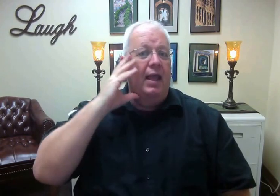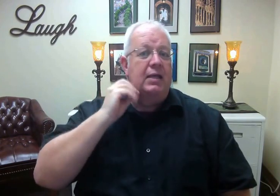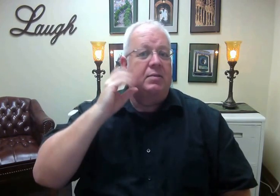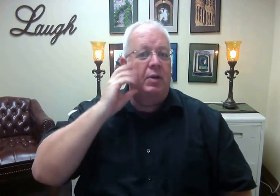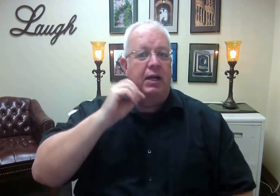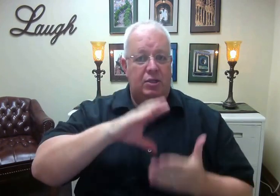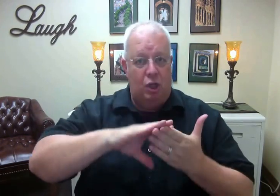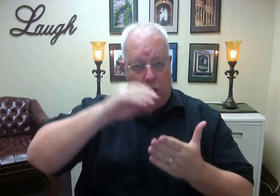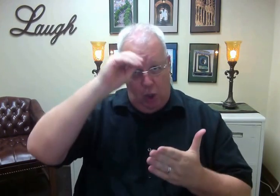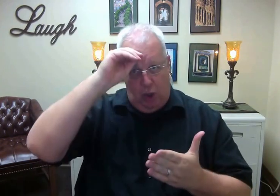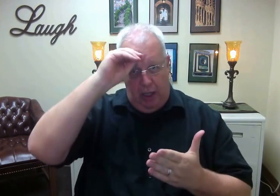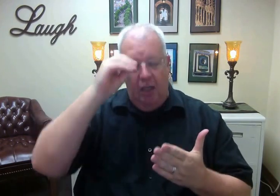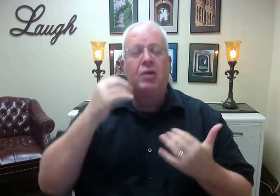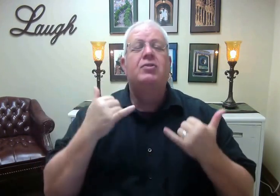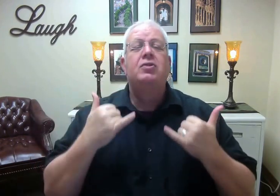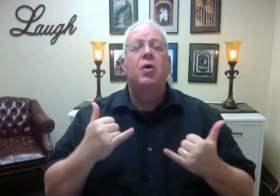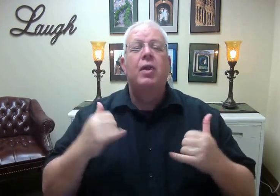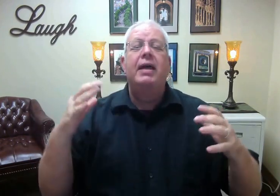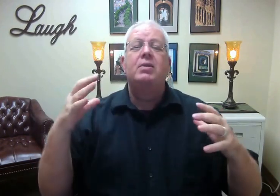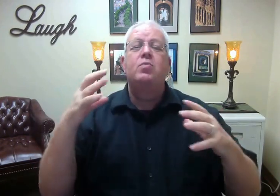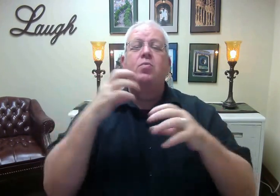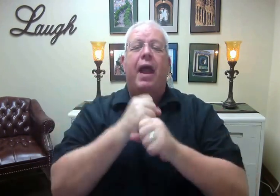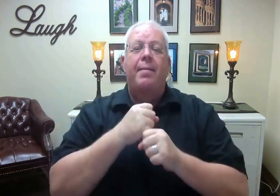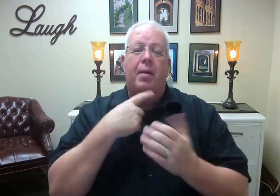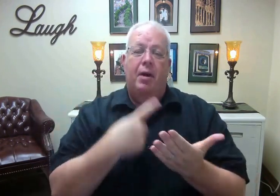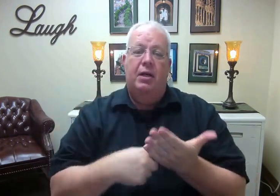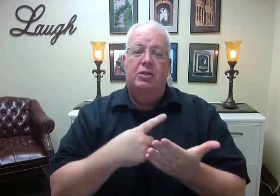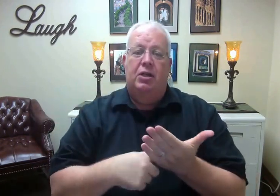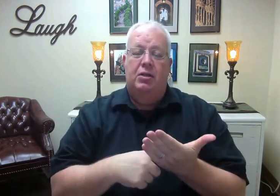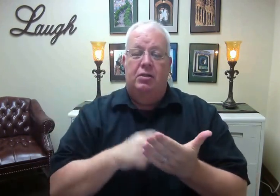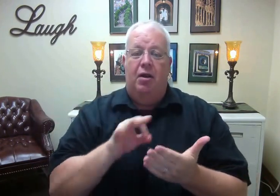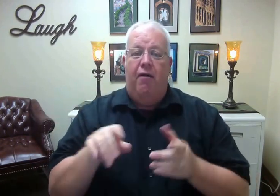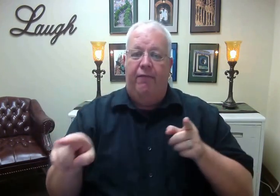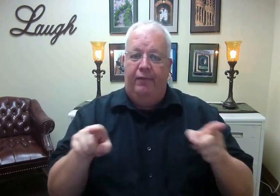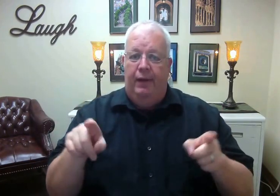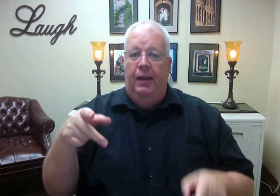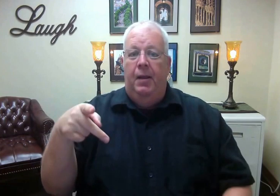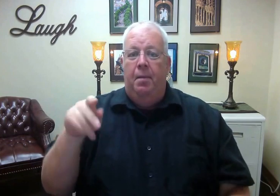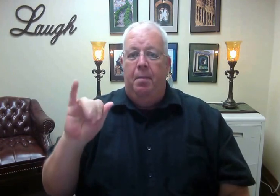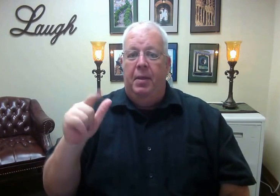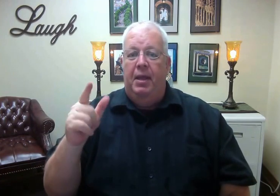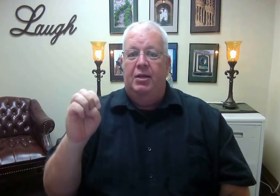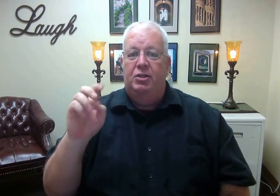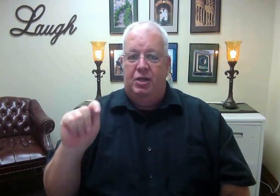learning. So let's wrap up our discussion of Piaget and Vygotsky,